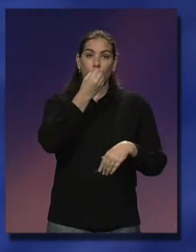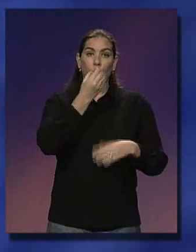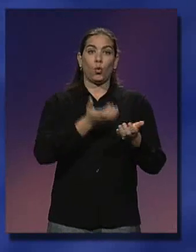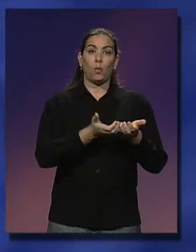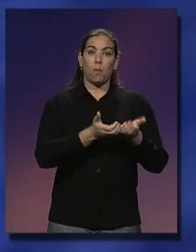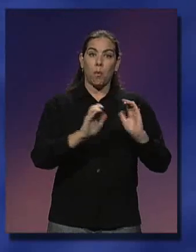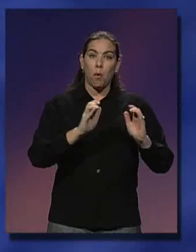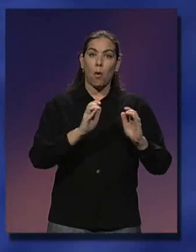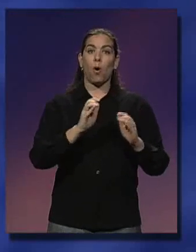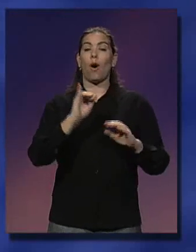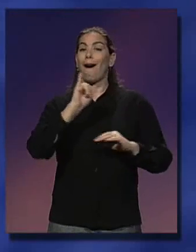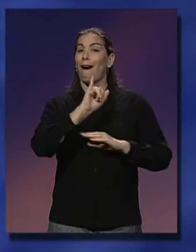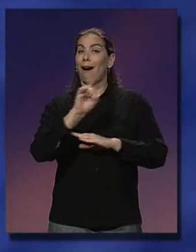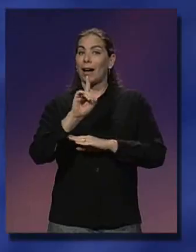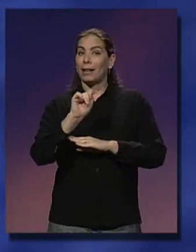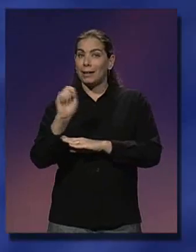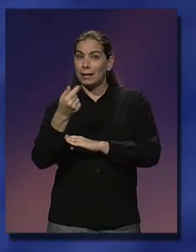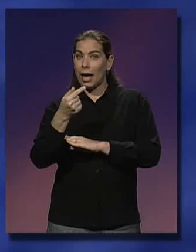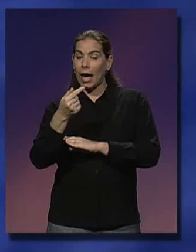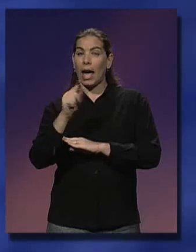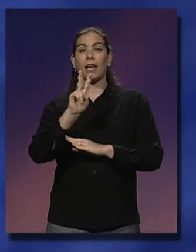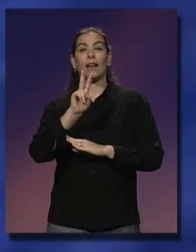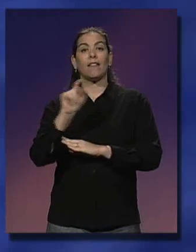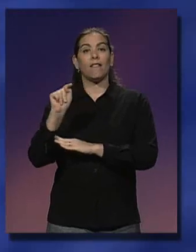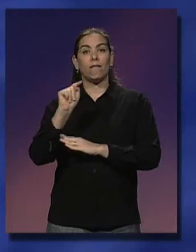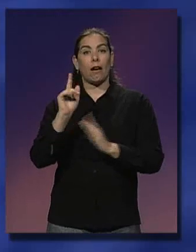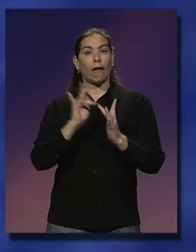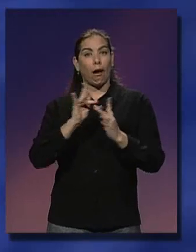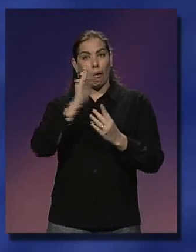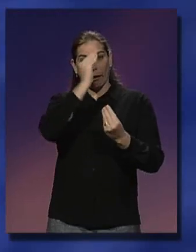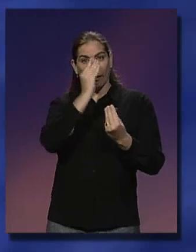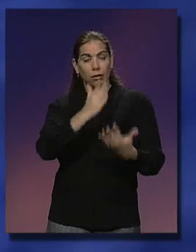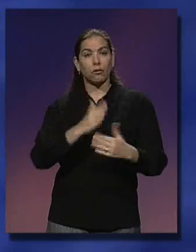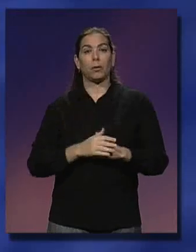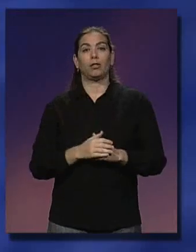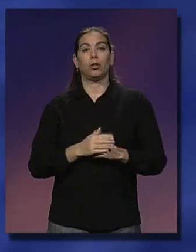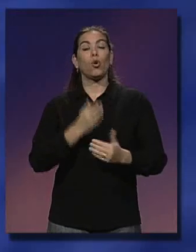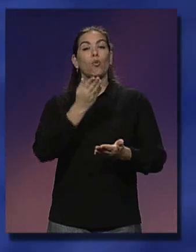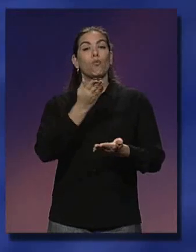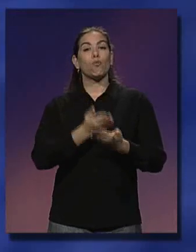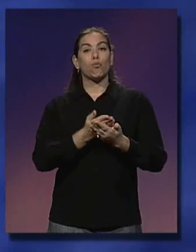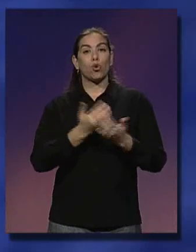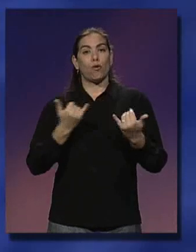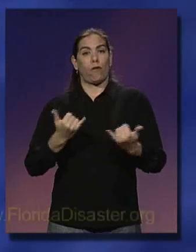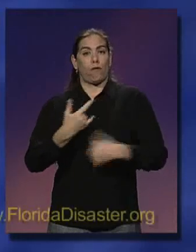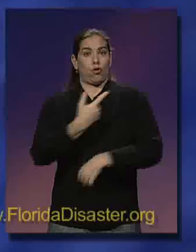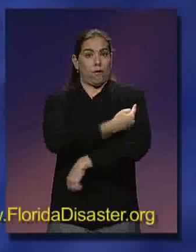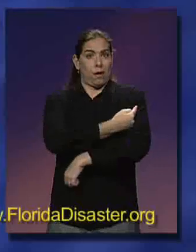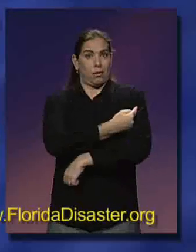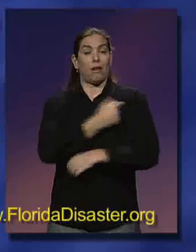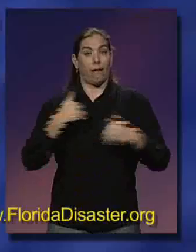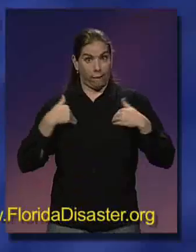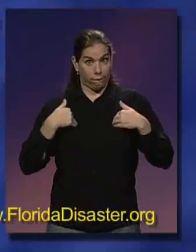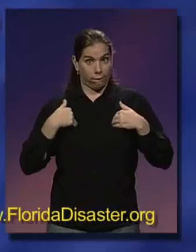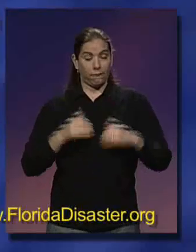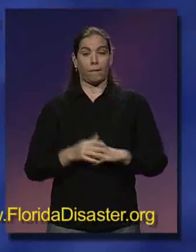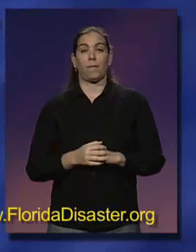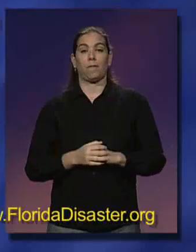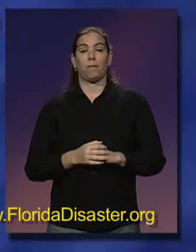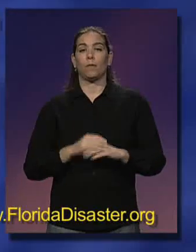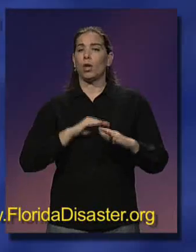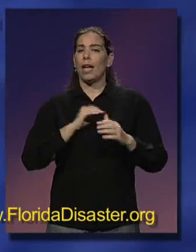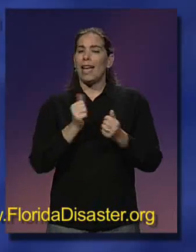bowls, identification tags, veterinary contact information, proof of up-to-date vaccinations? A list of